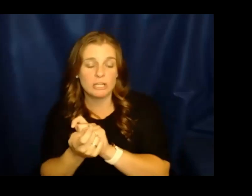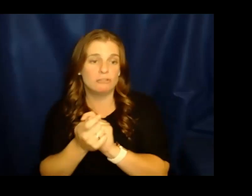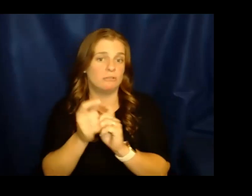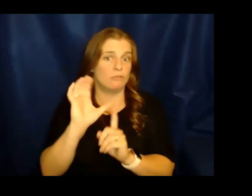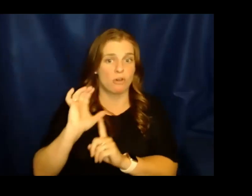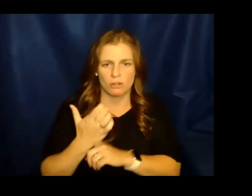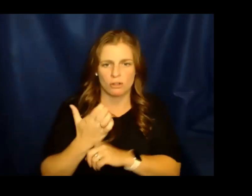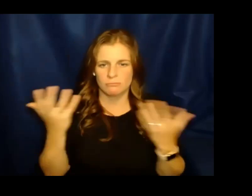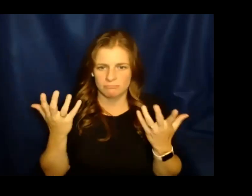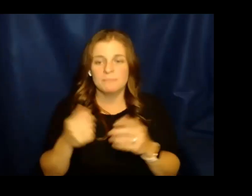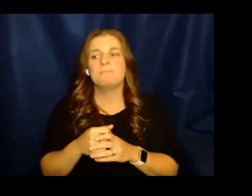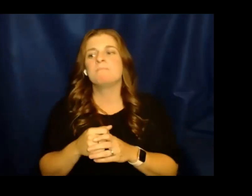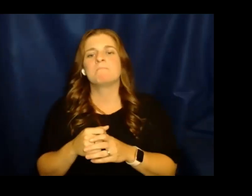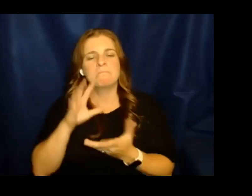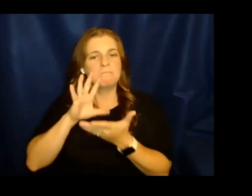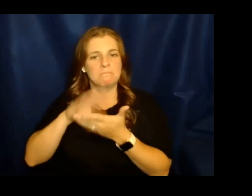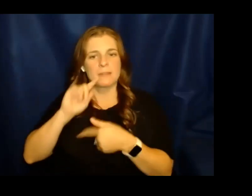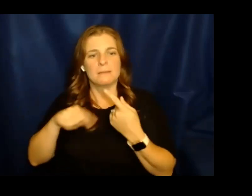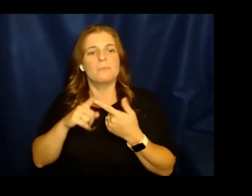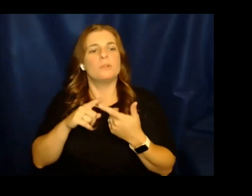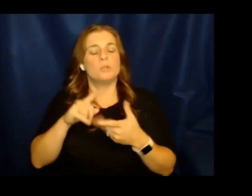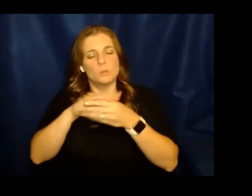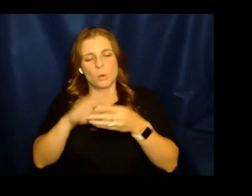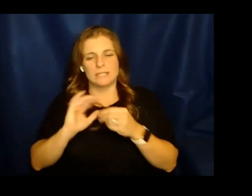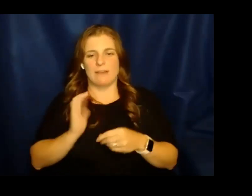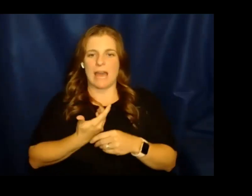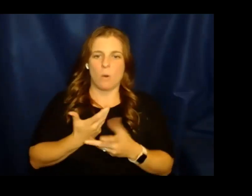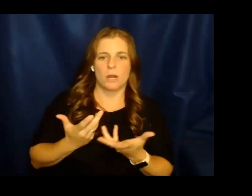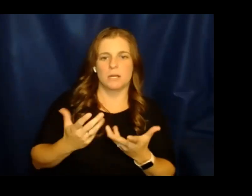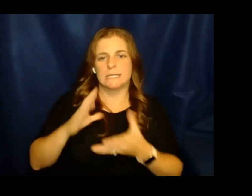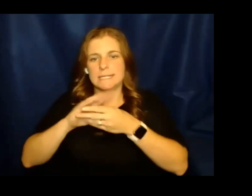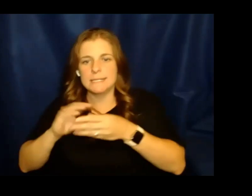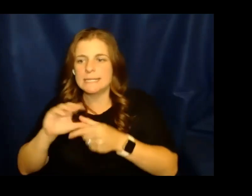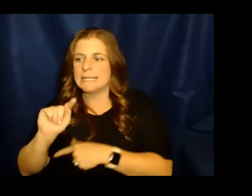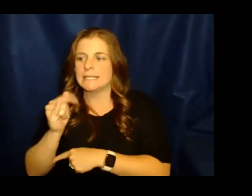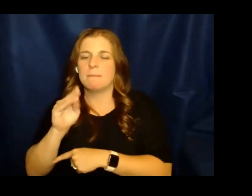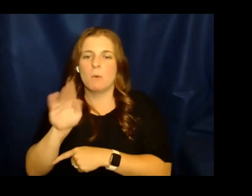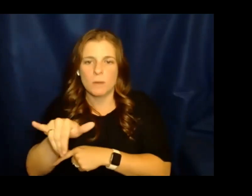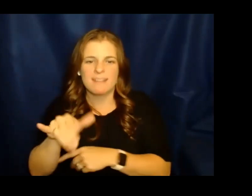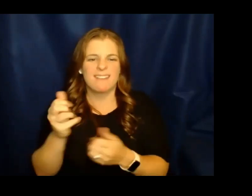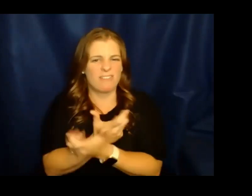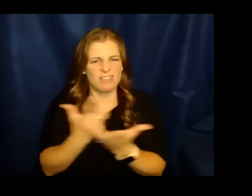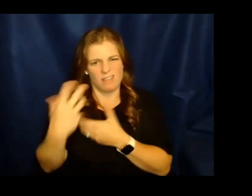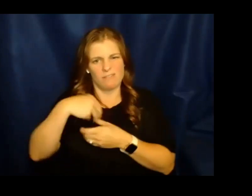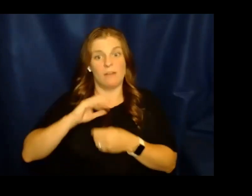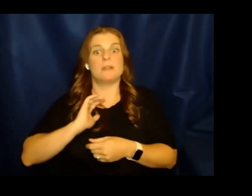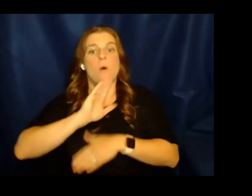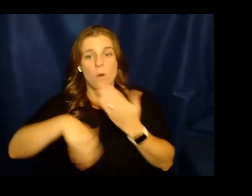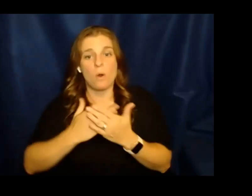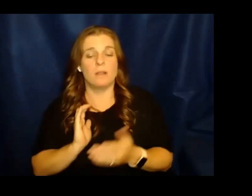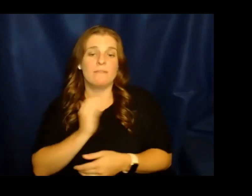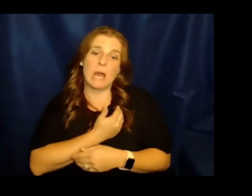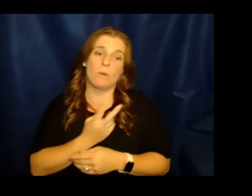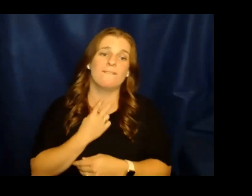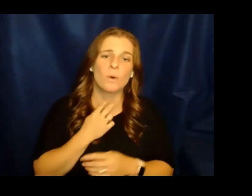that stories about our testimony, organized resistance that also involves our collective voices that are